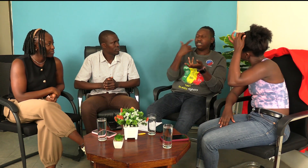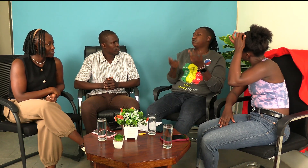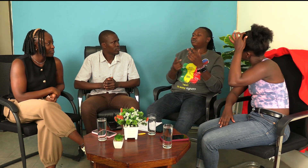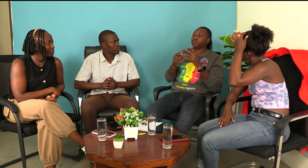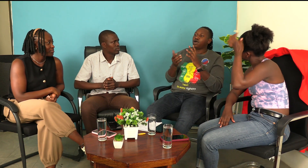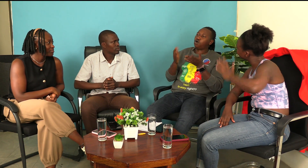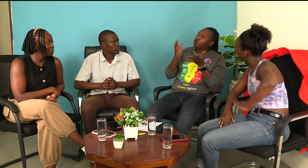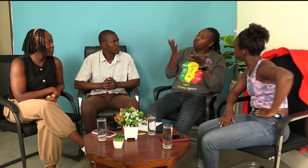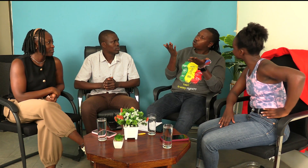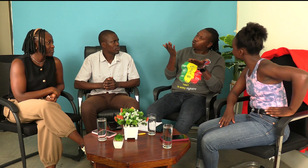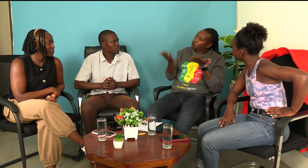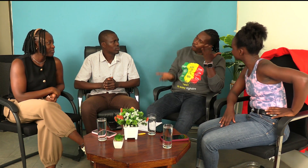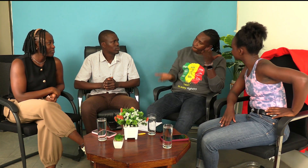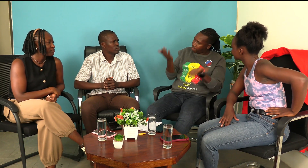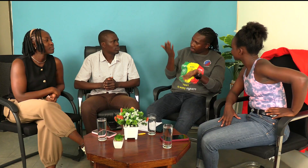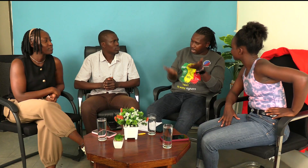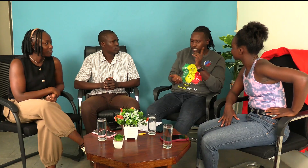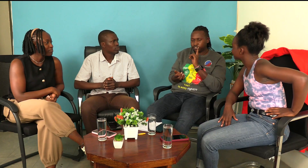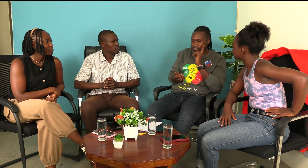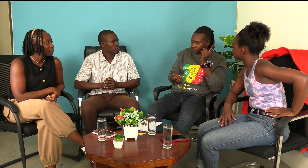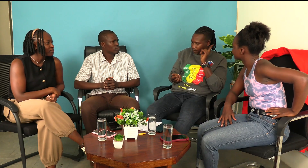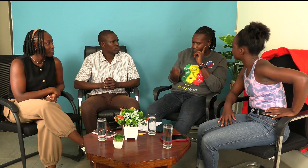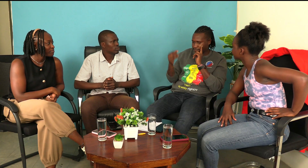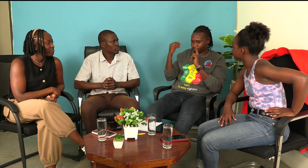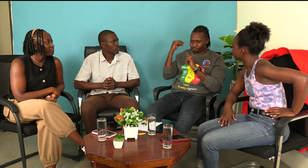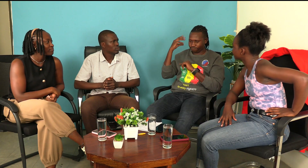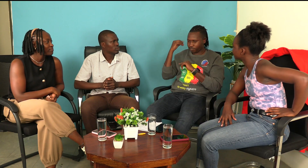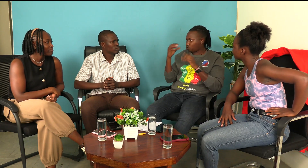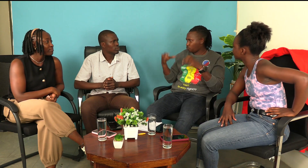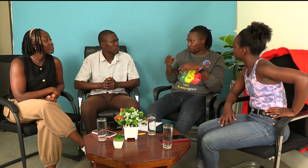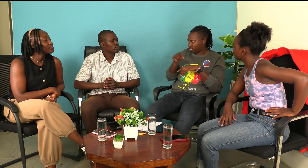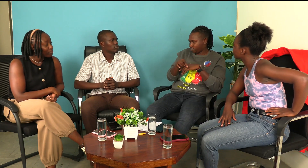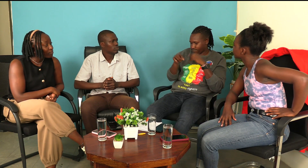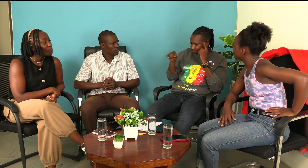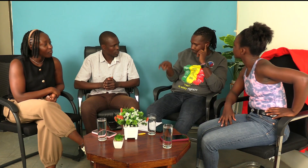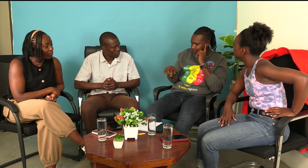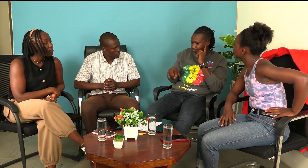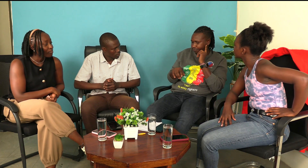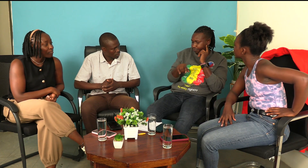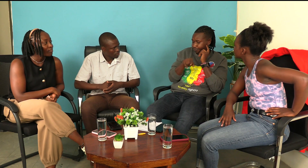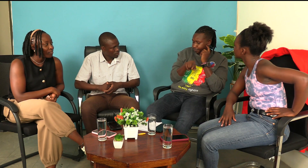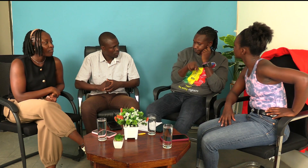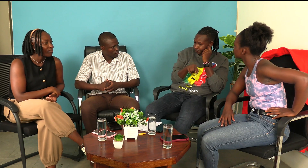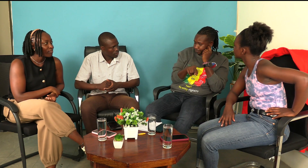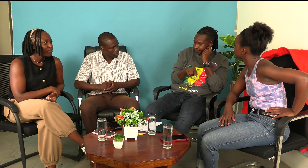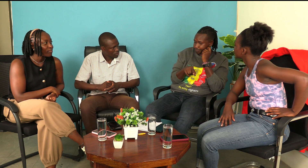Now, as we see, as we can compare, like, for example, the deaf and the hearing community. All